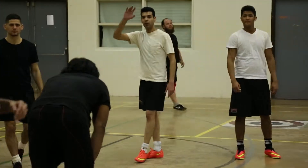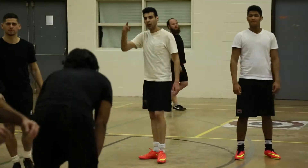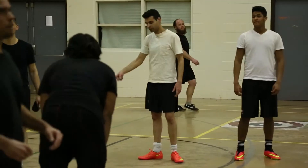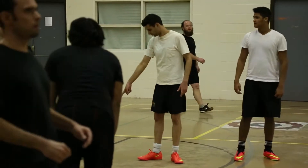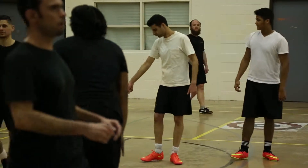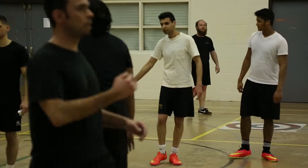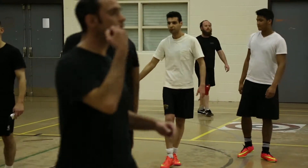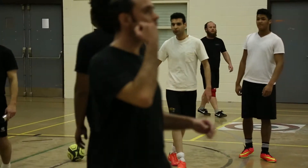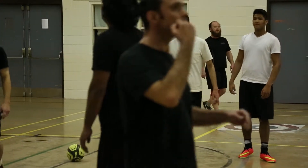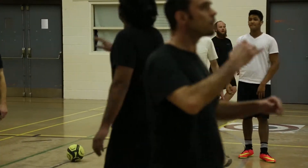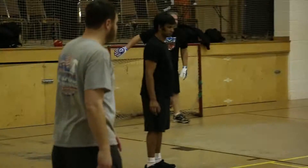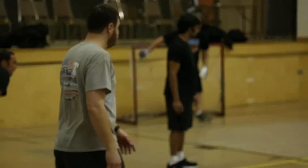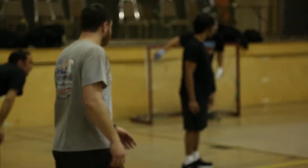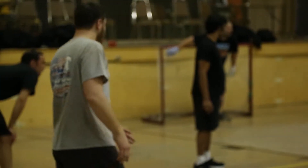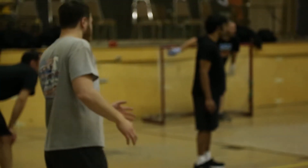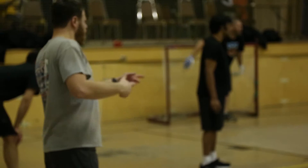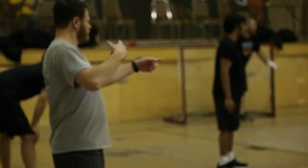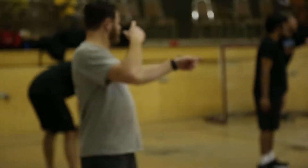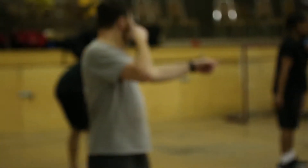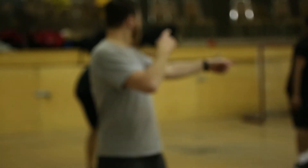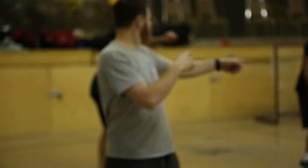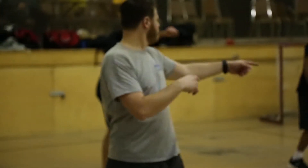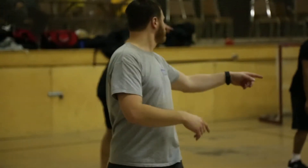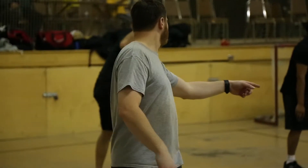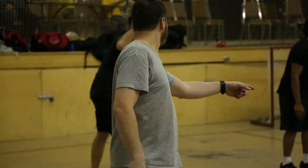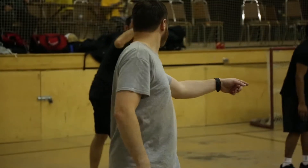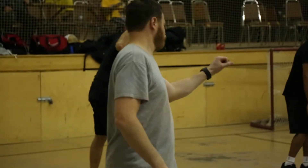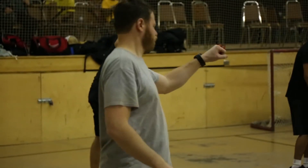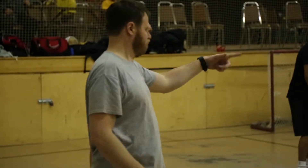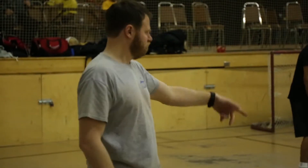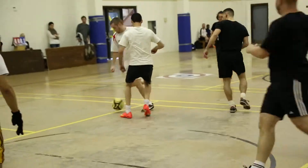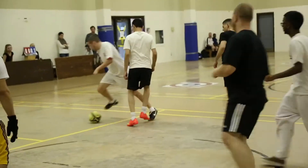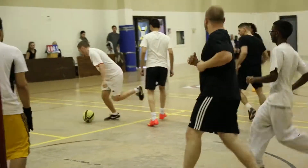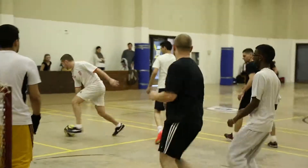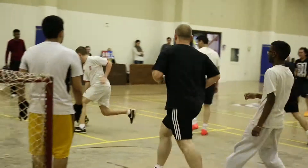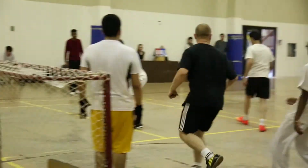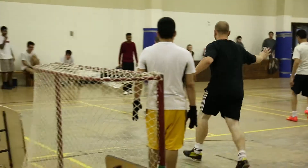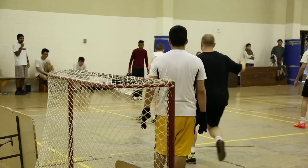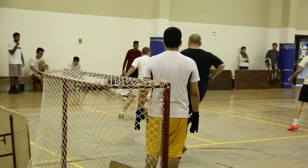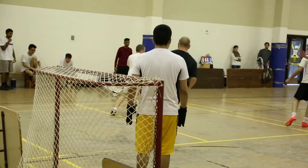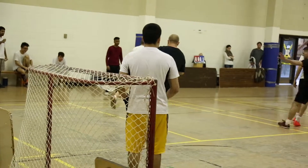has no whistle. But don't let the silence fool you. It's quiet here for a reason.